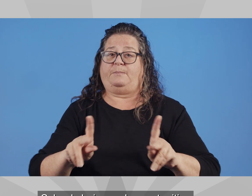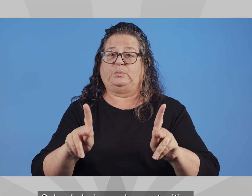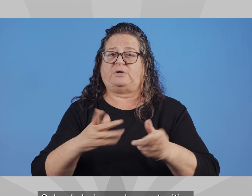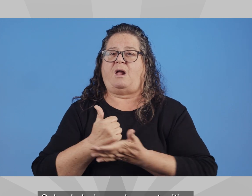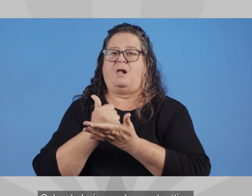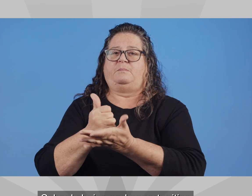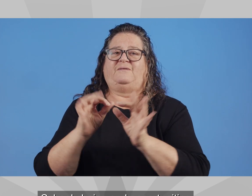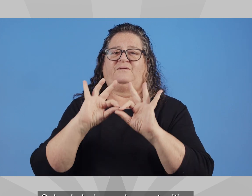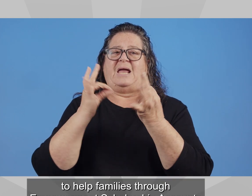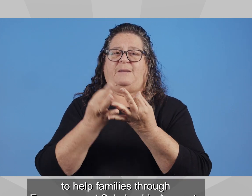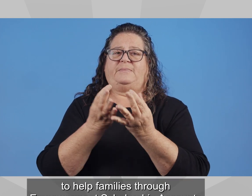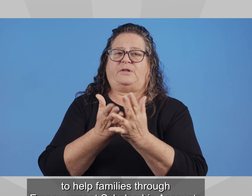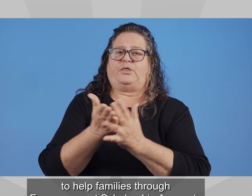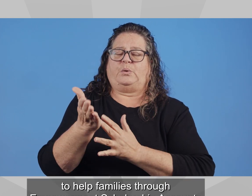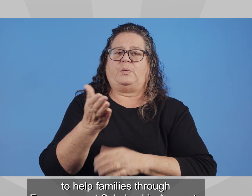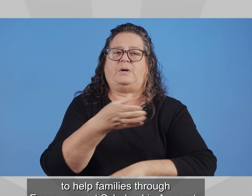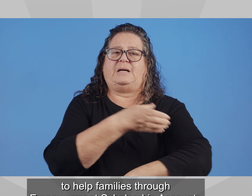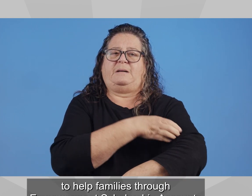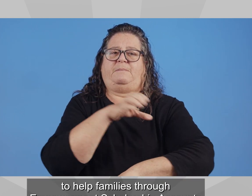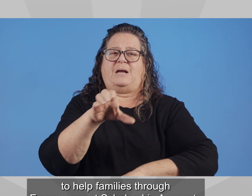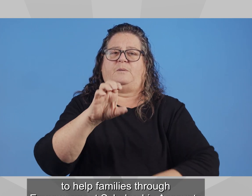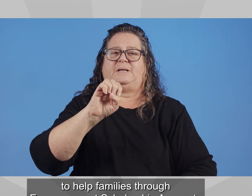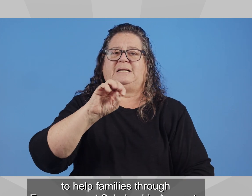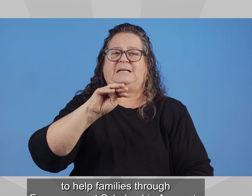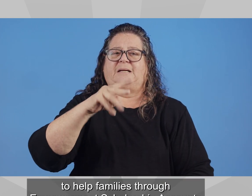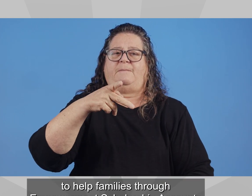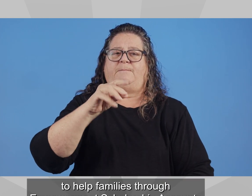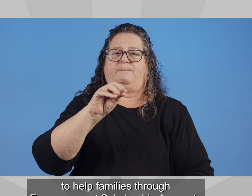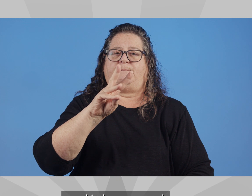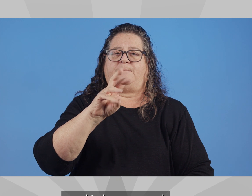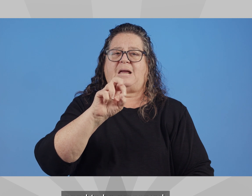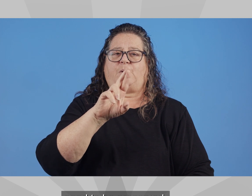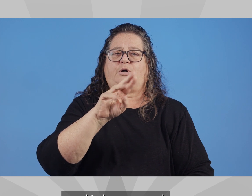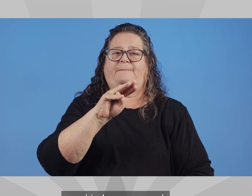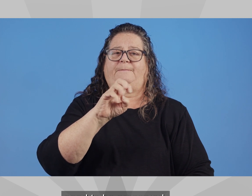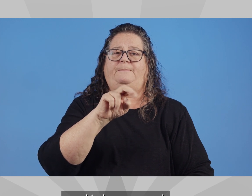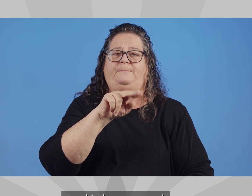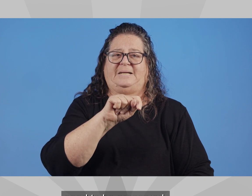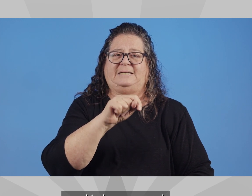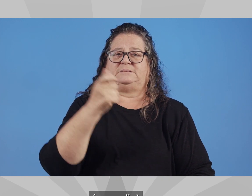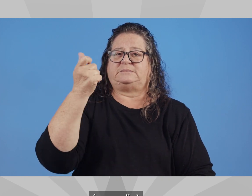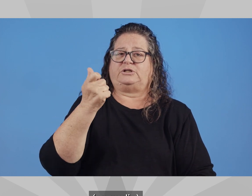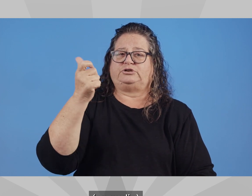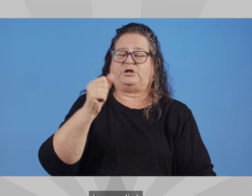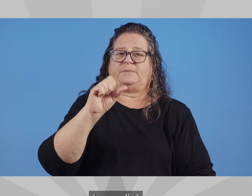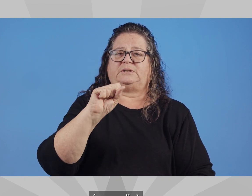School choice and opportunities to help families through empowerment scholarship accounts need to be preserved.